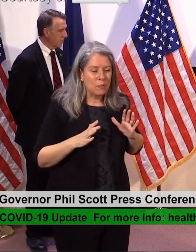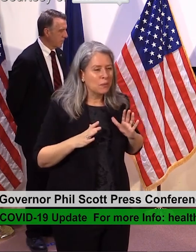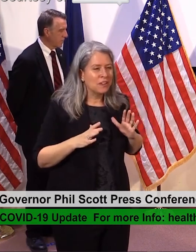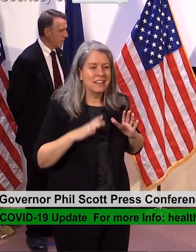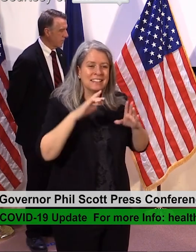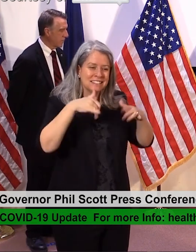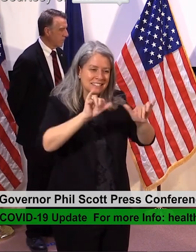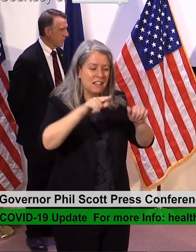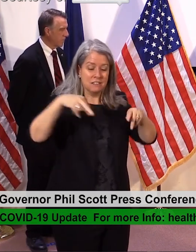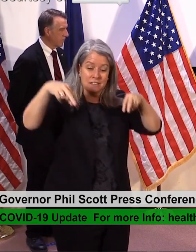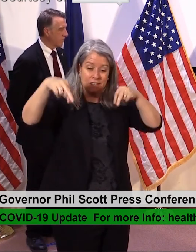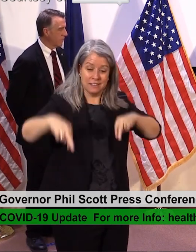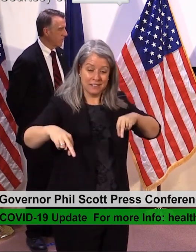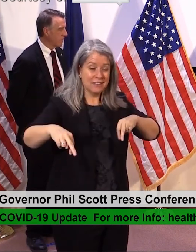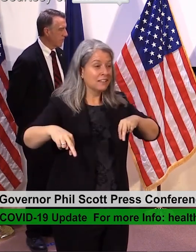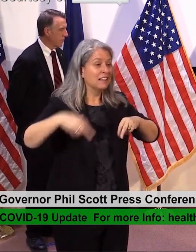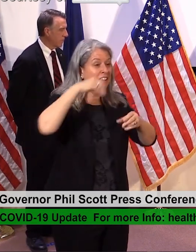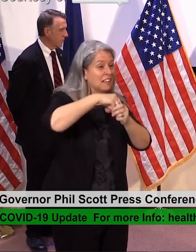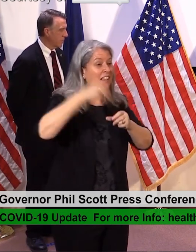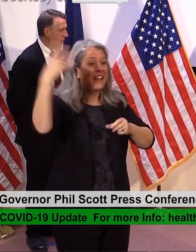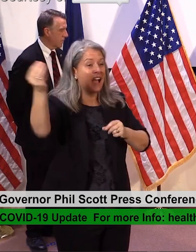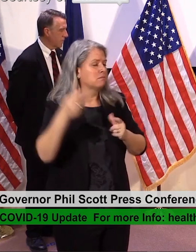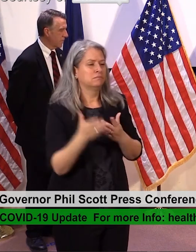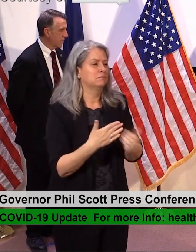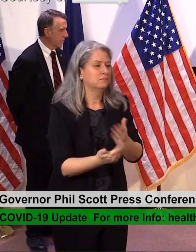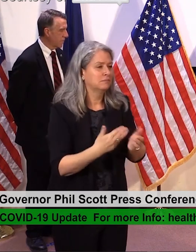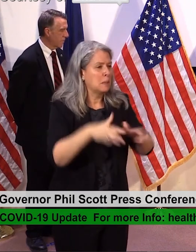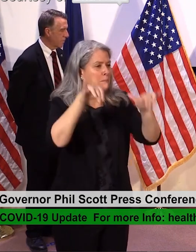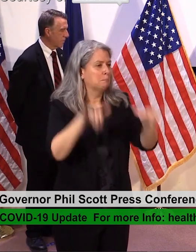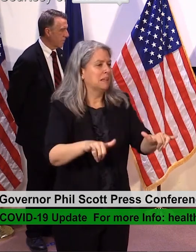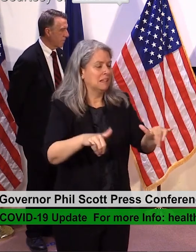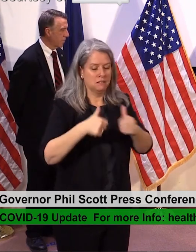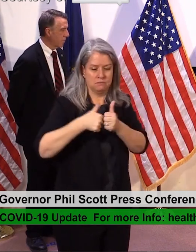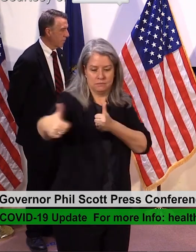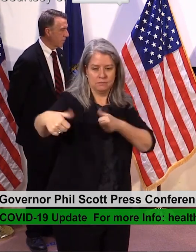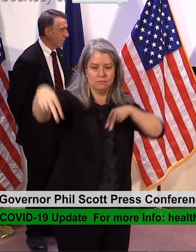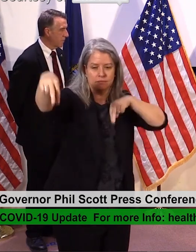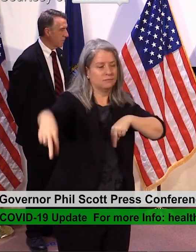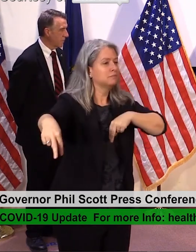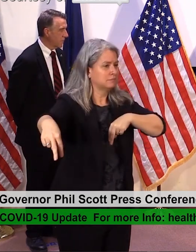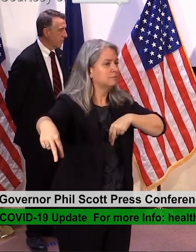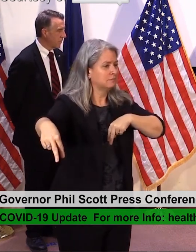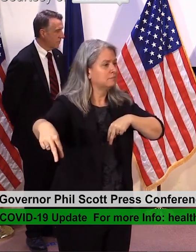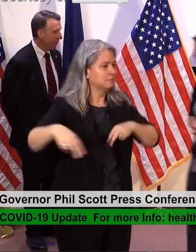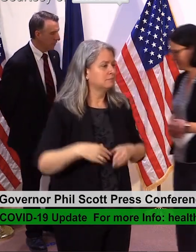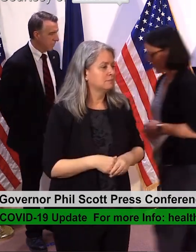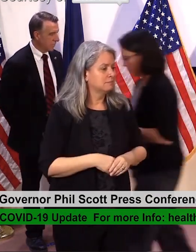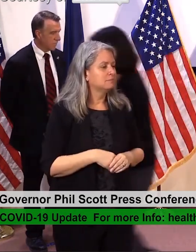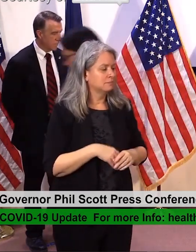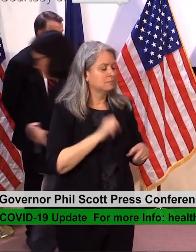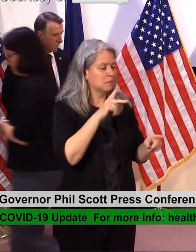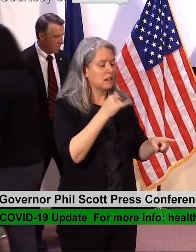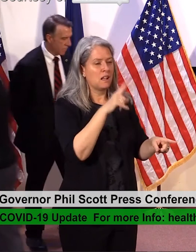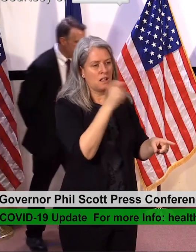close to one another, it really doesn't matter if you're inside or out. You need to observe those minimum physical separations. That makes sense. And along